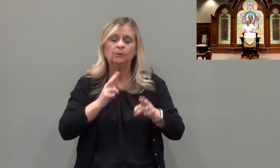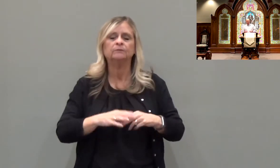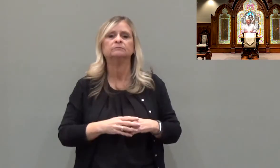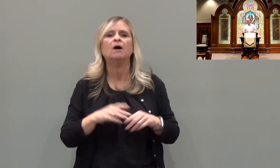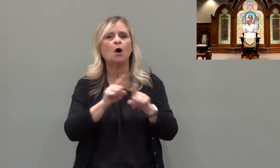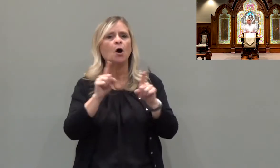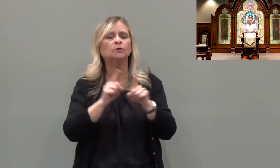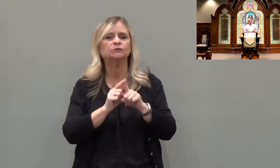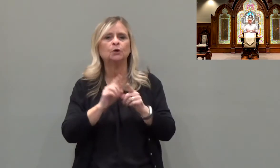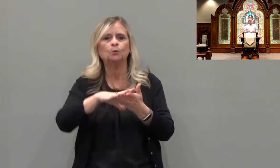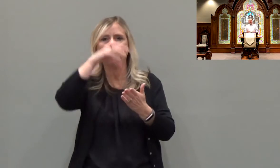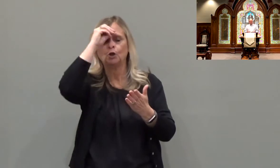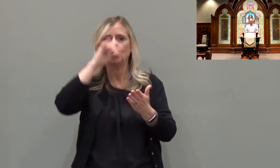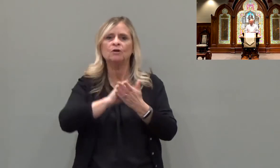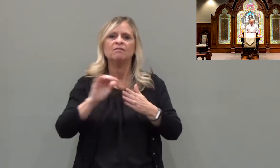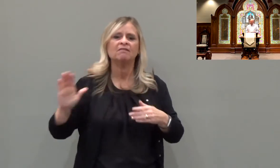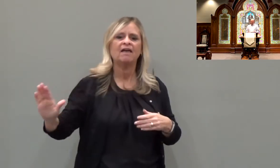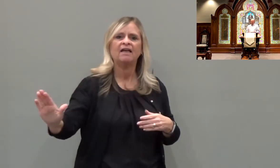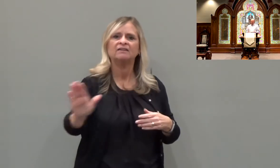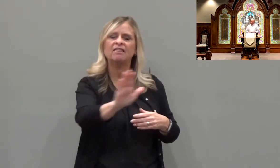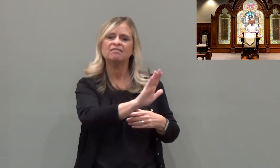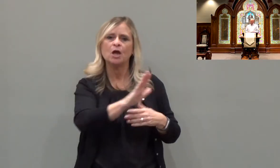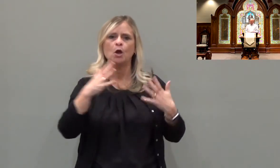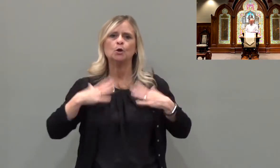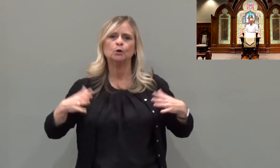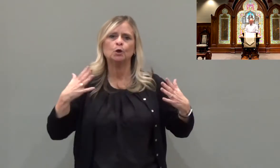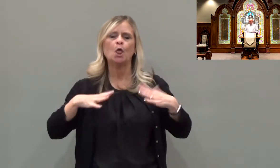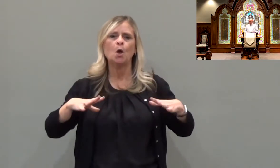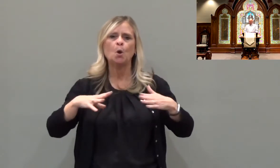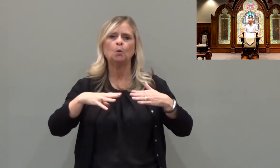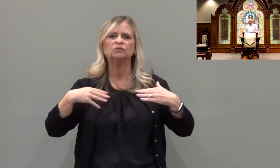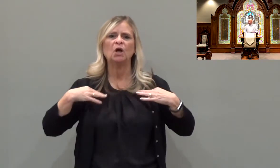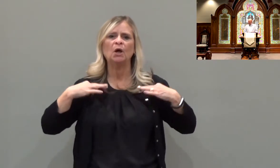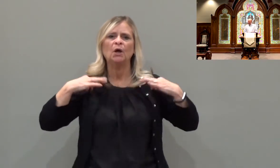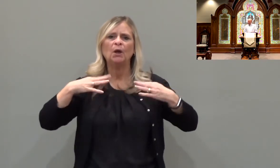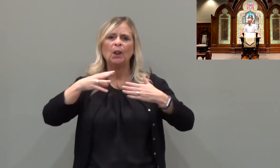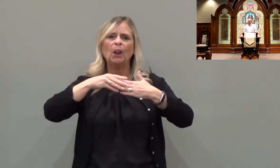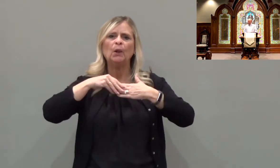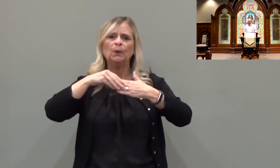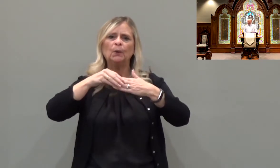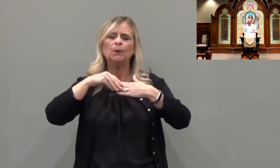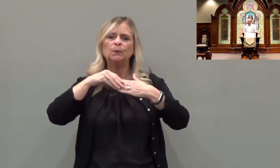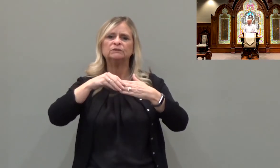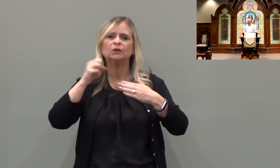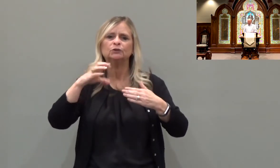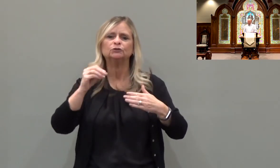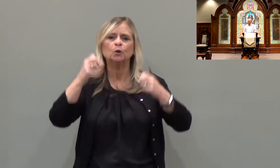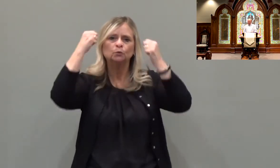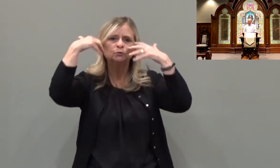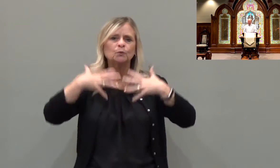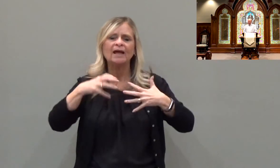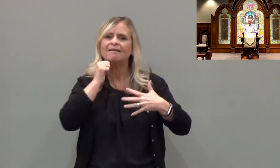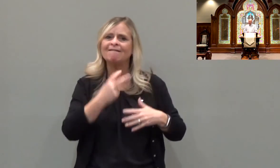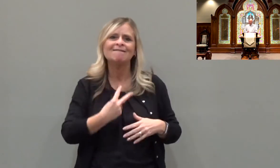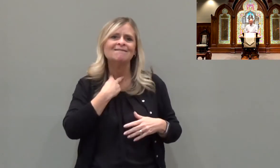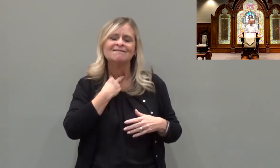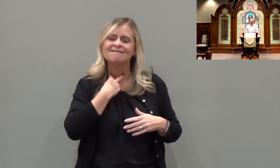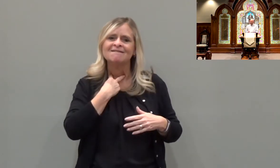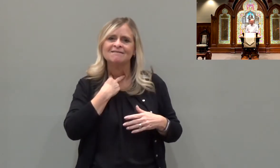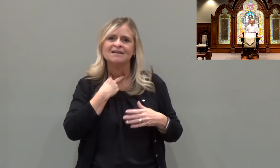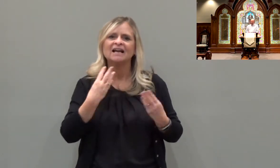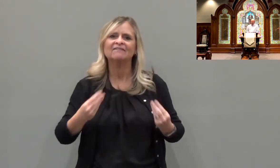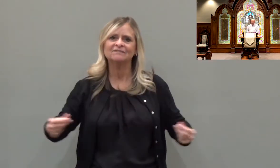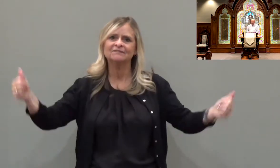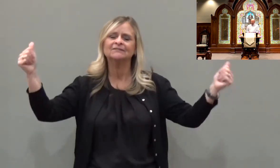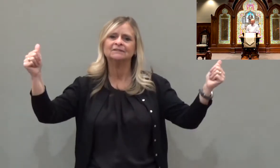loosely, so their sweat could evaporate, and it protected them from the elements. He